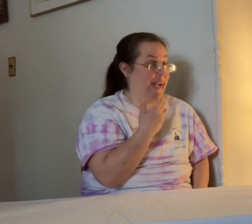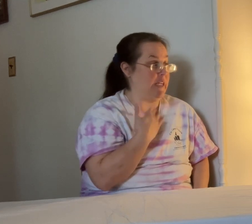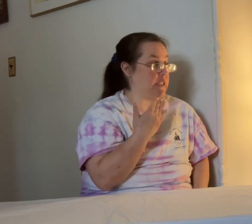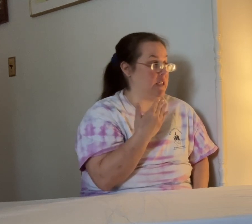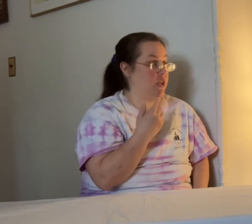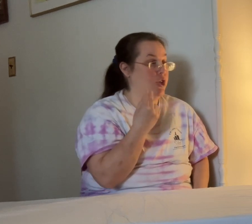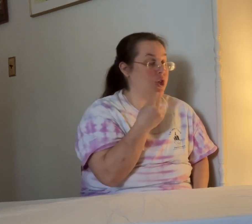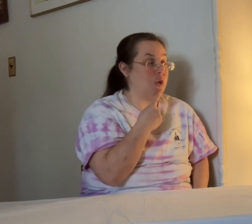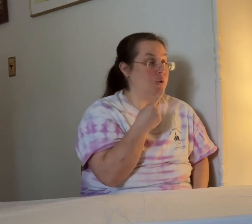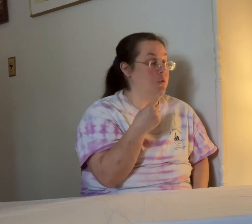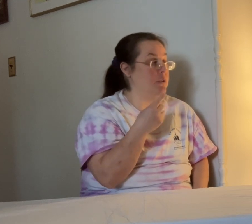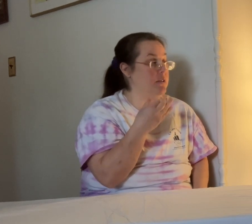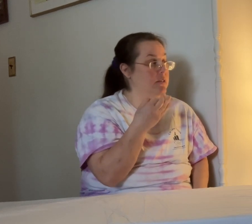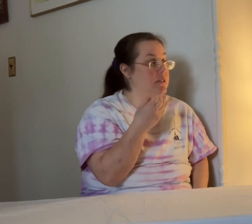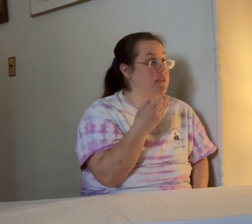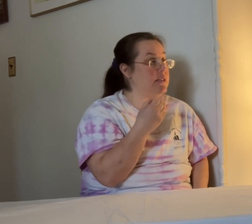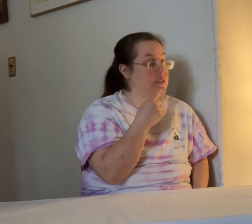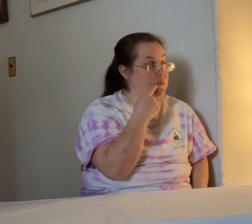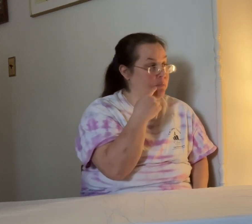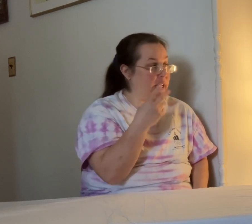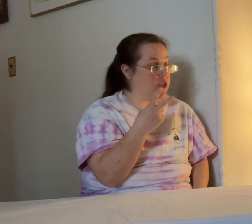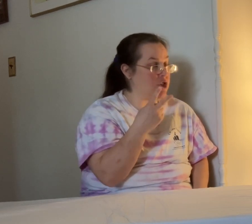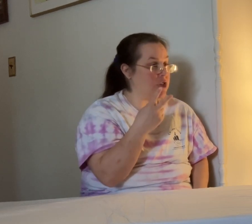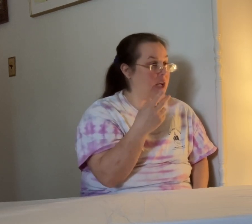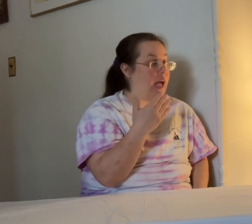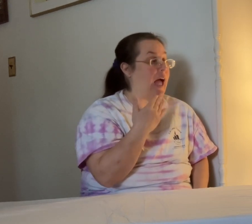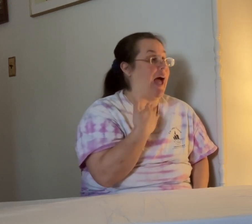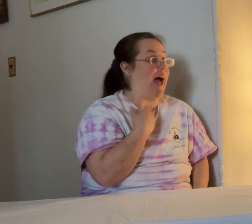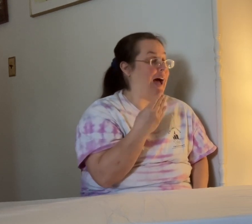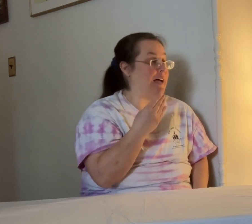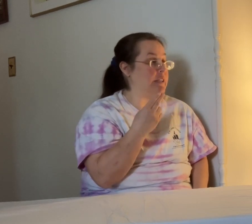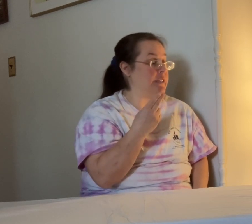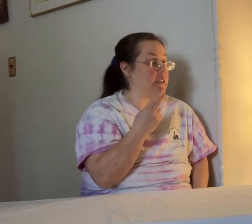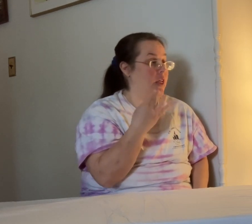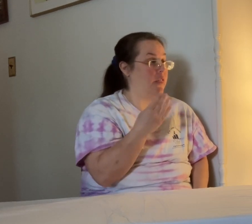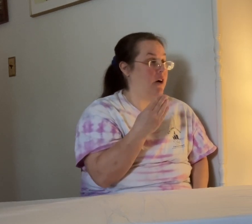incorporate cued speech as the